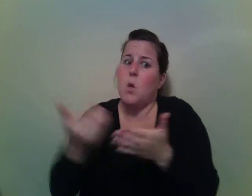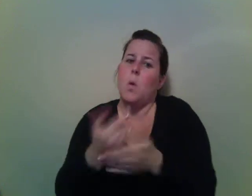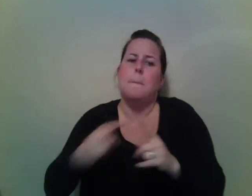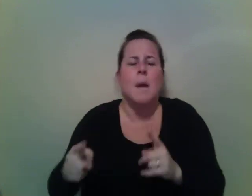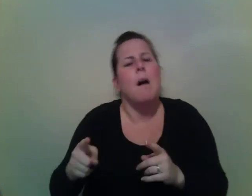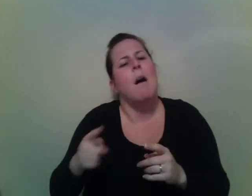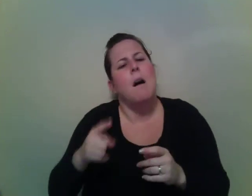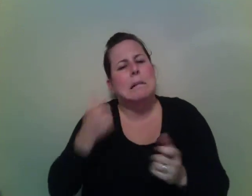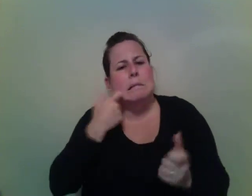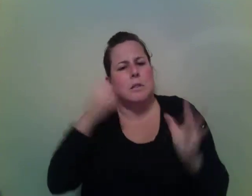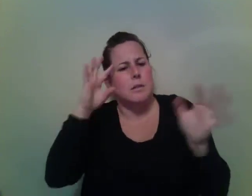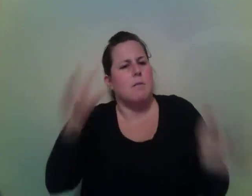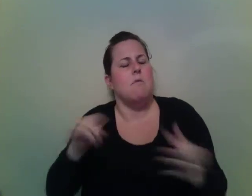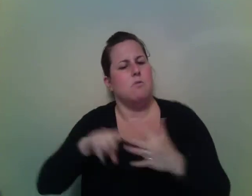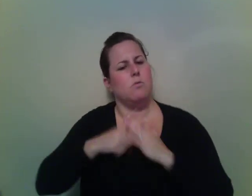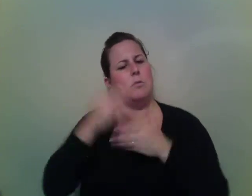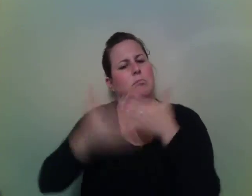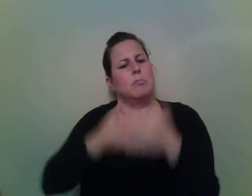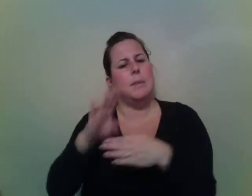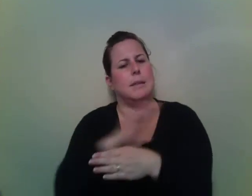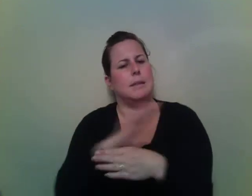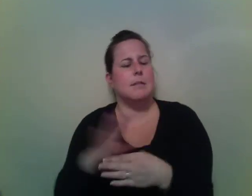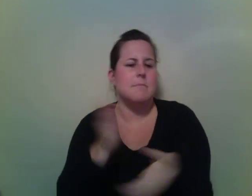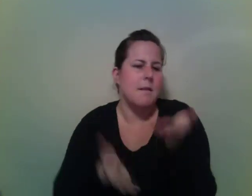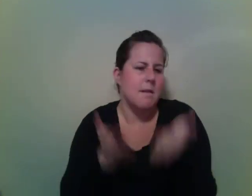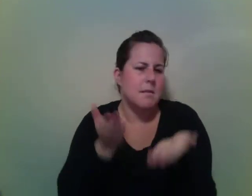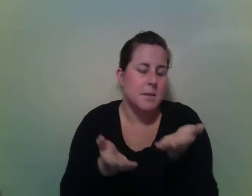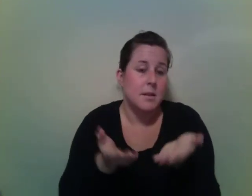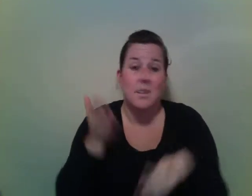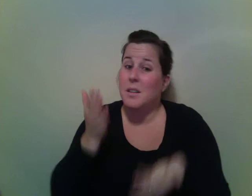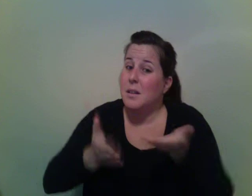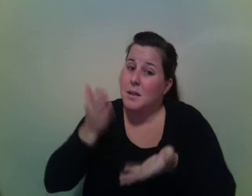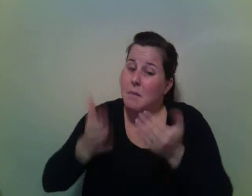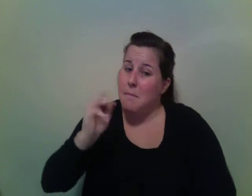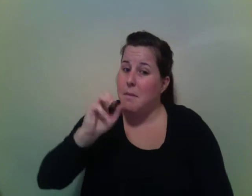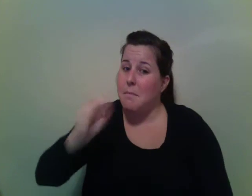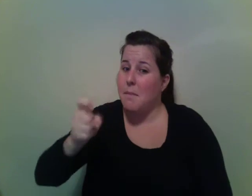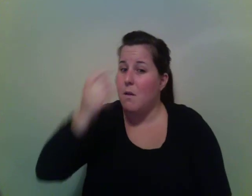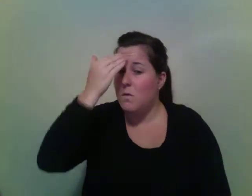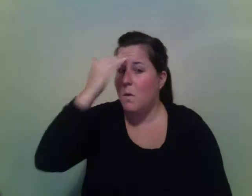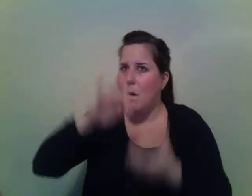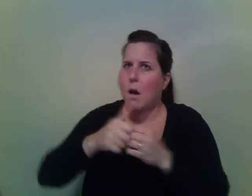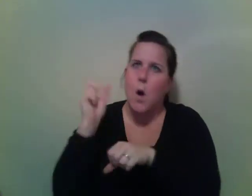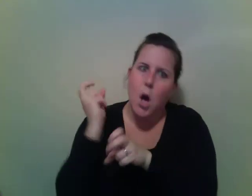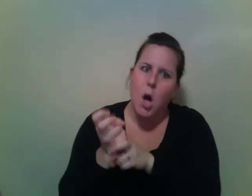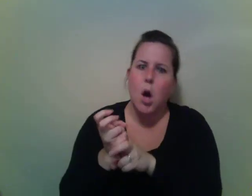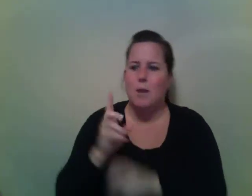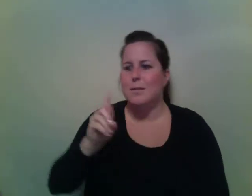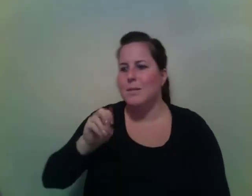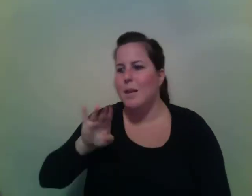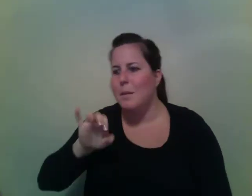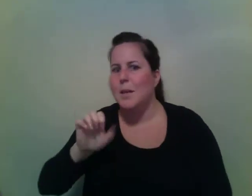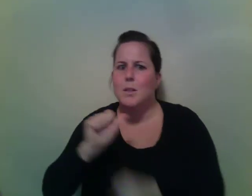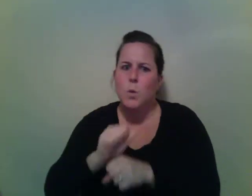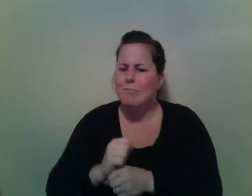just decided to pursue the business side. And maybe Max knows how hard Debbie's working, too, and Jane's aware of this.